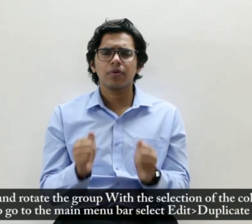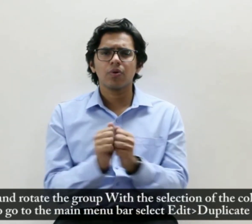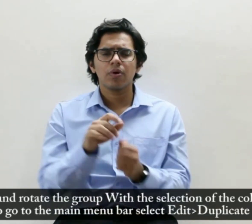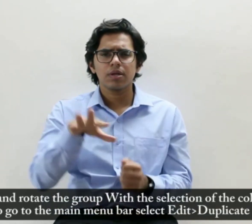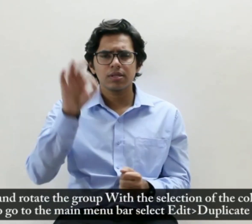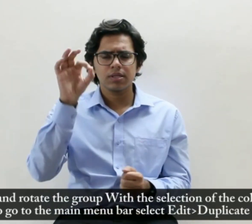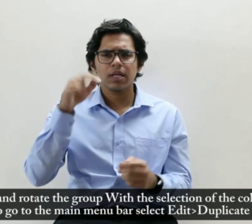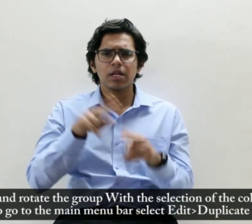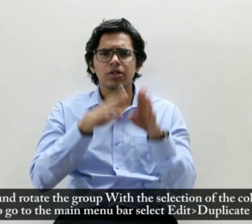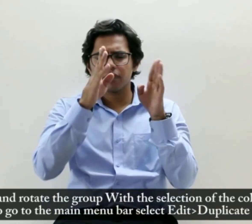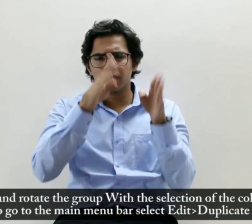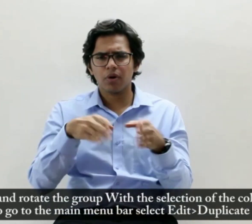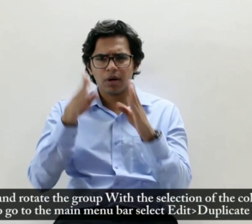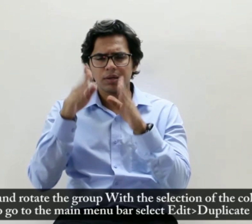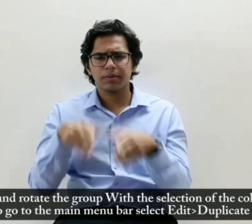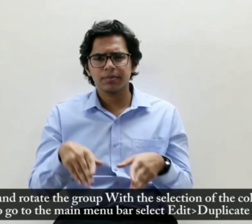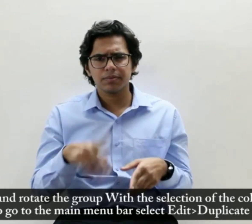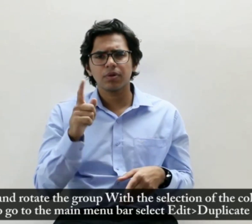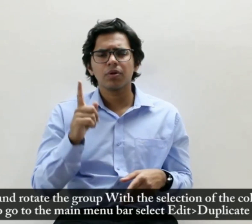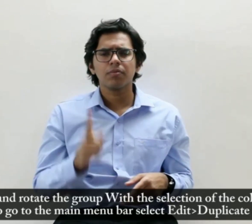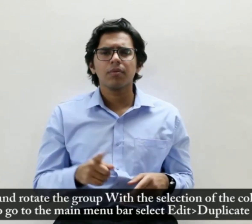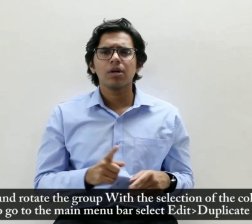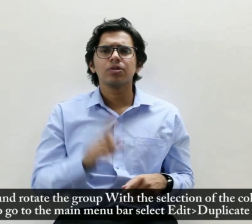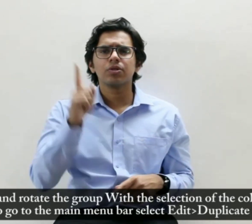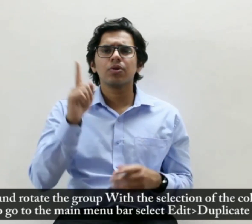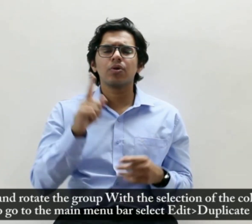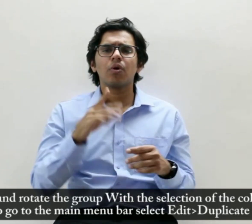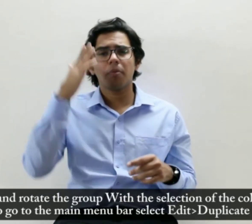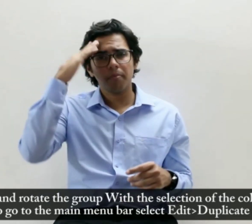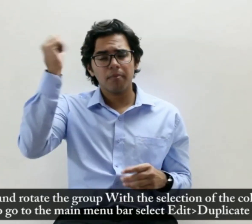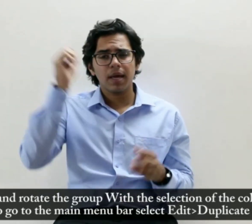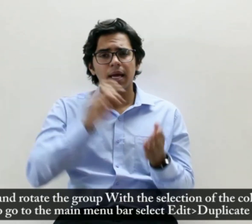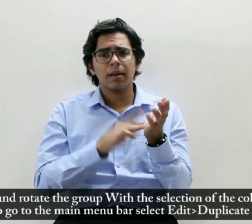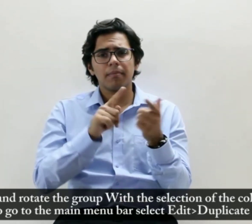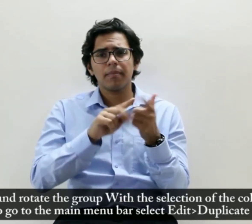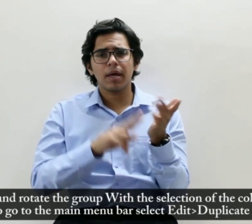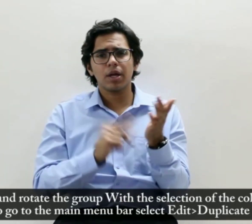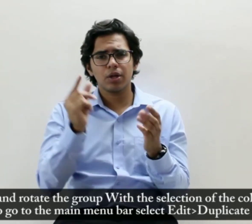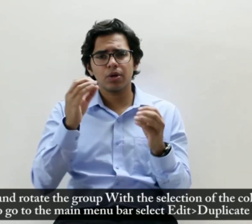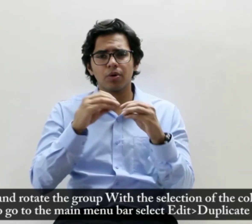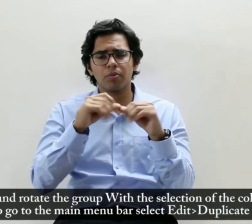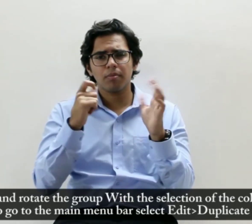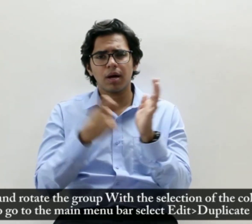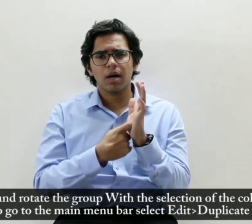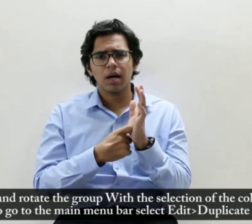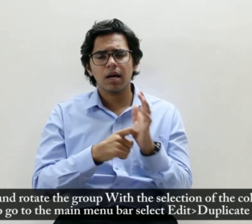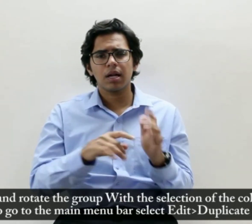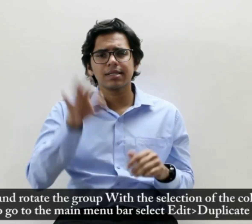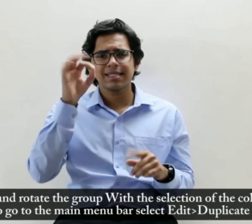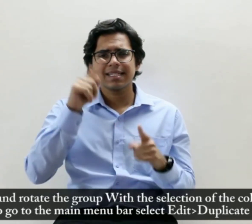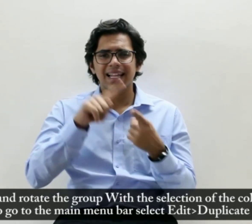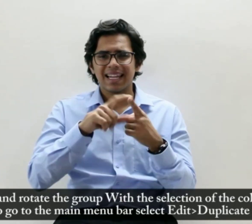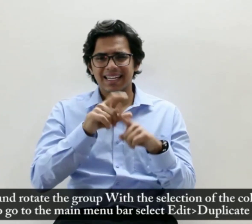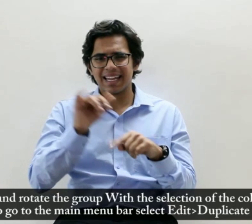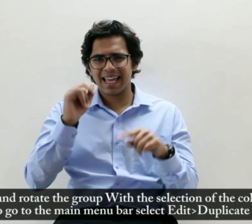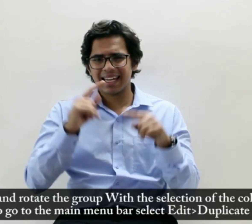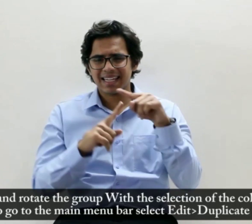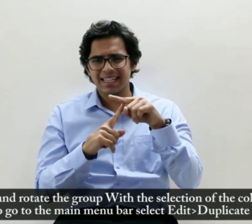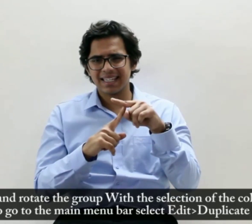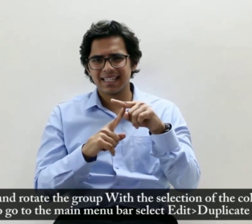with the selection of the column group, you need to go to the main menu bar, select Edit, then Duplicate